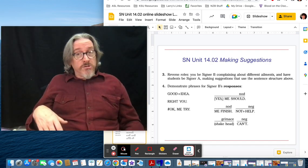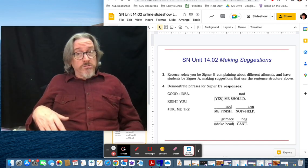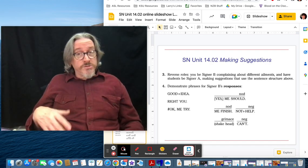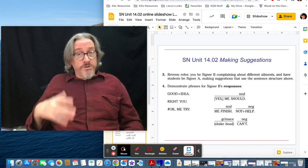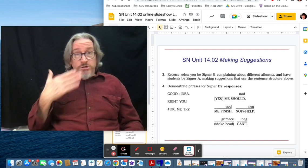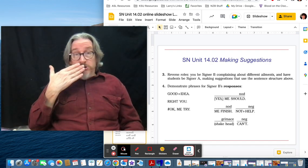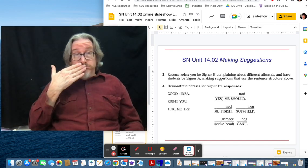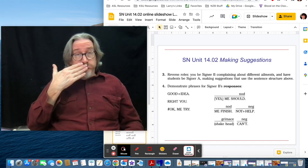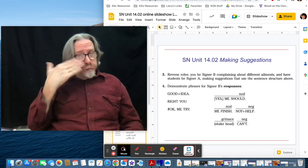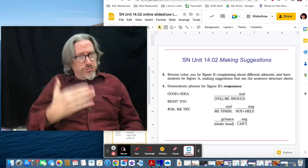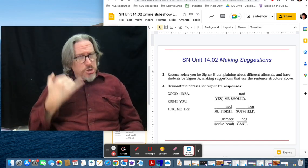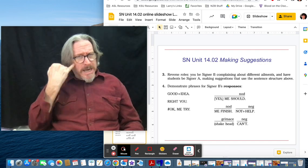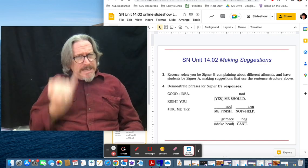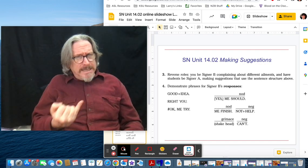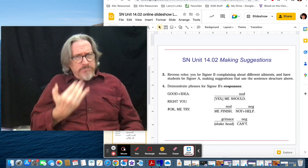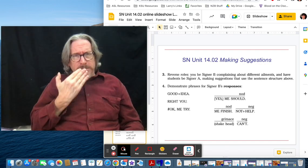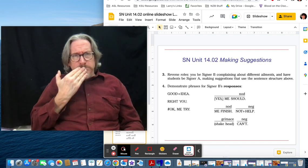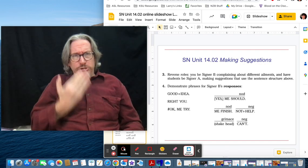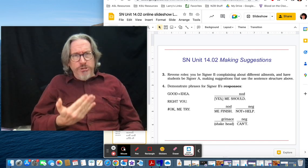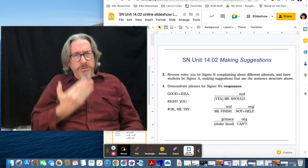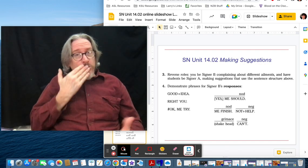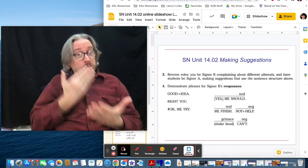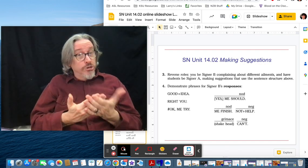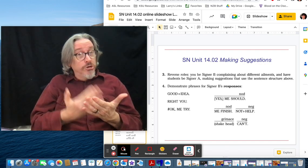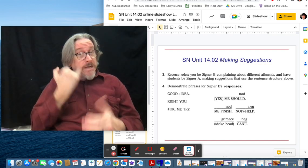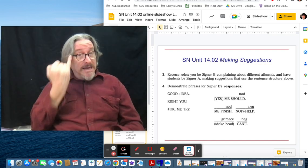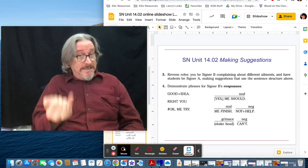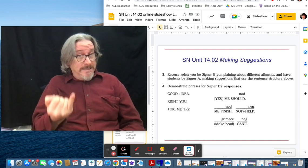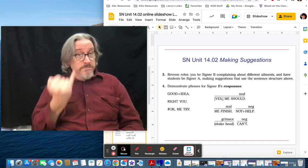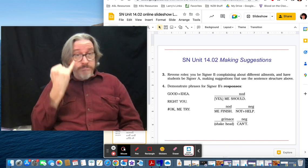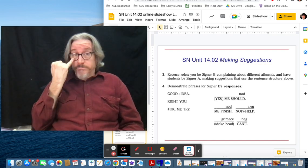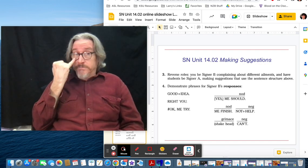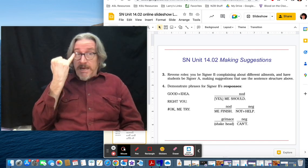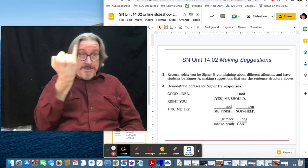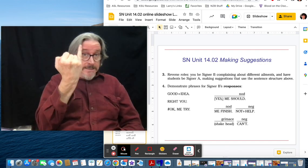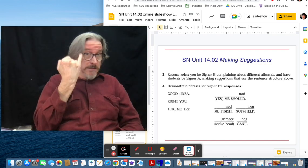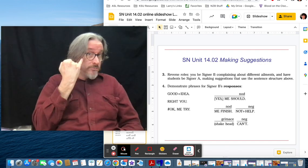Responses also that are good idea, right? Good or good idea.